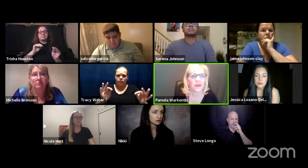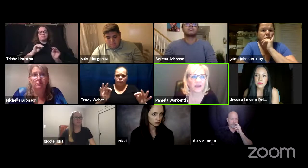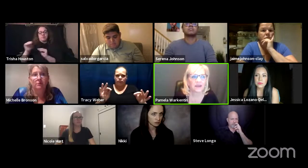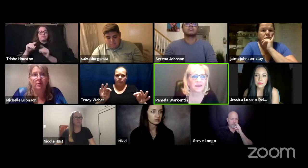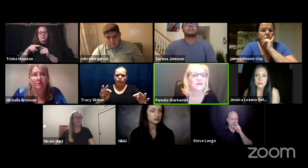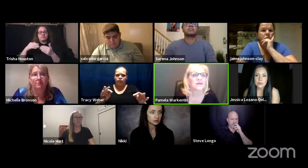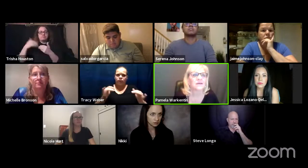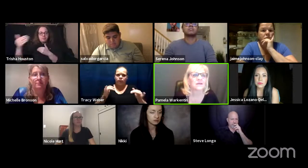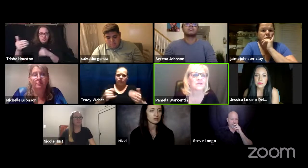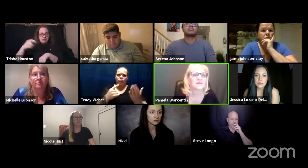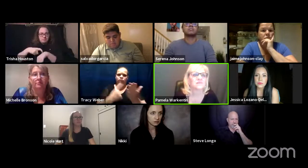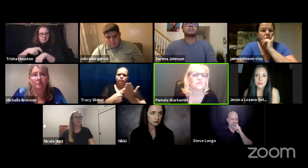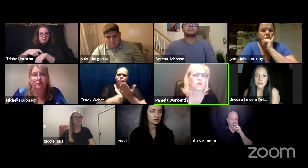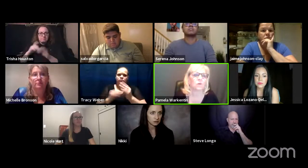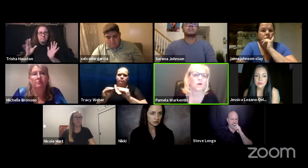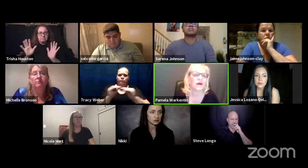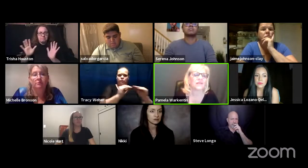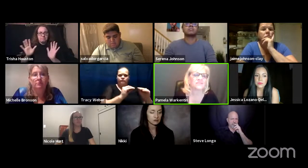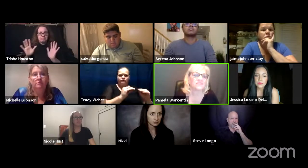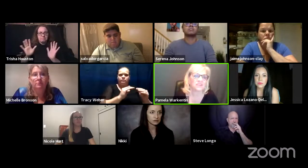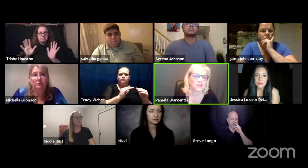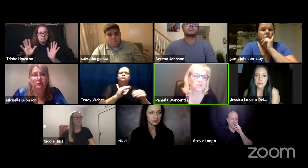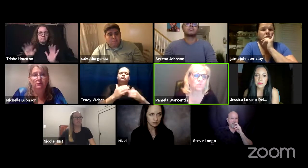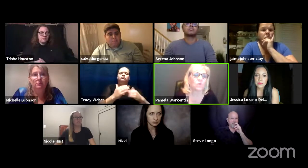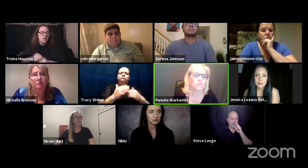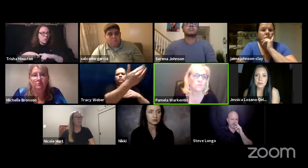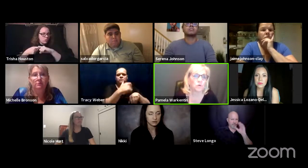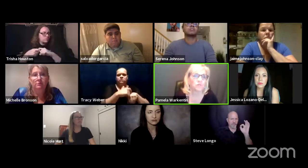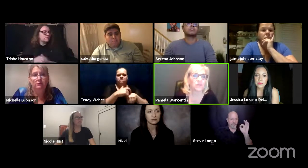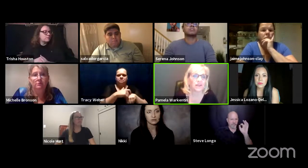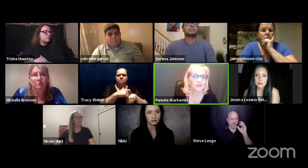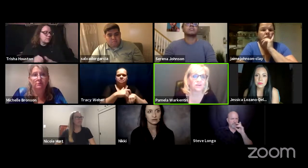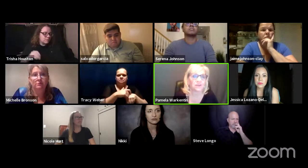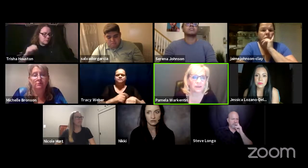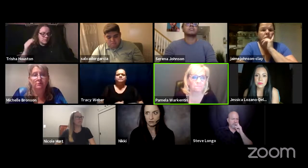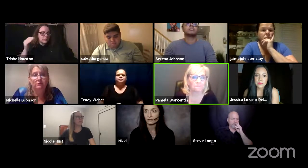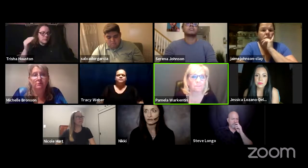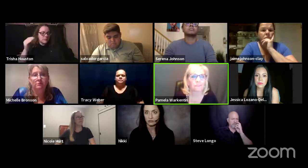Okay. So this discussion will be moved to a later time.